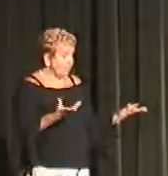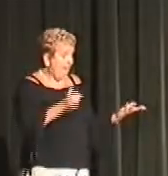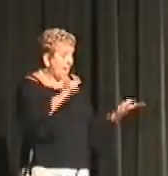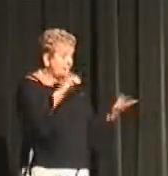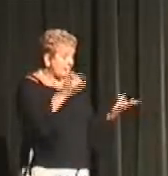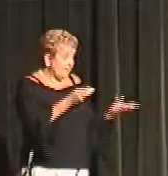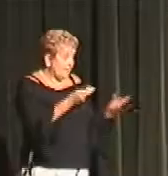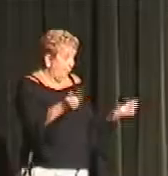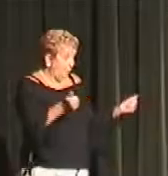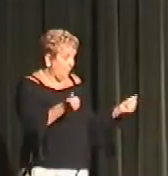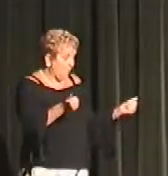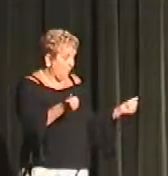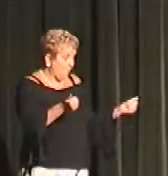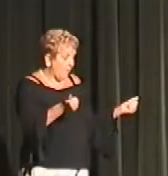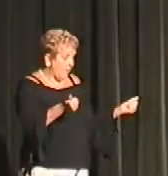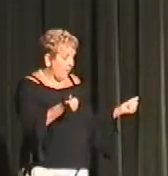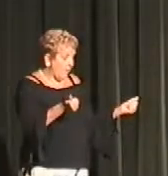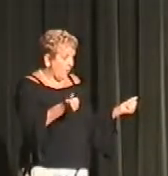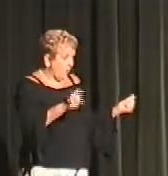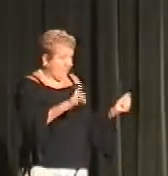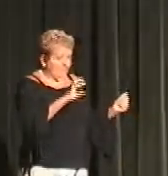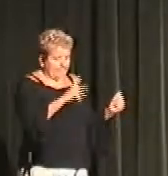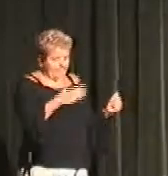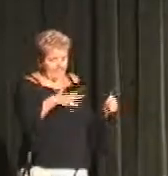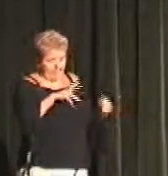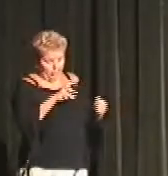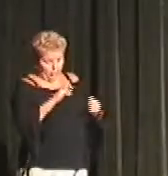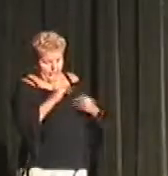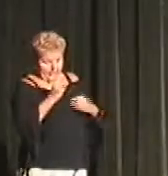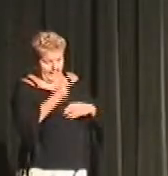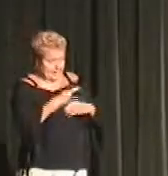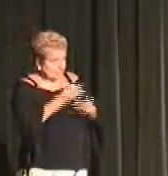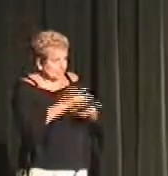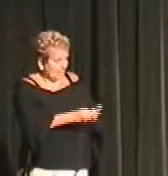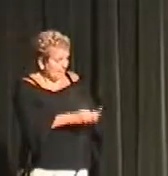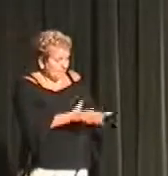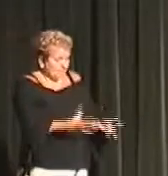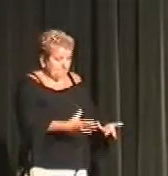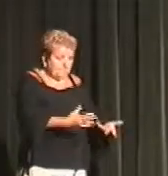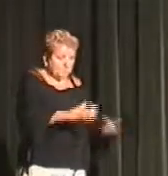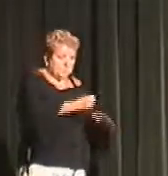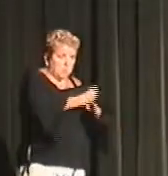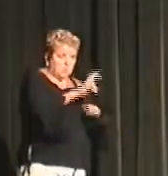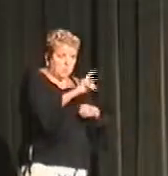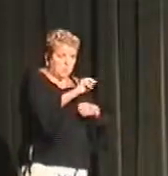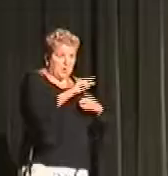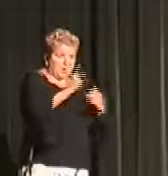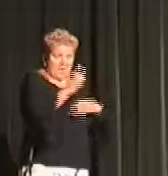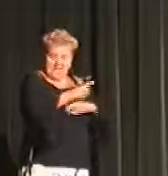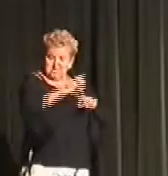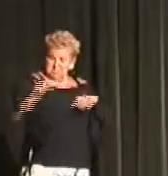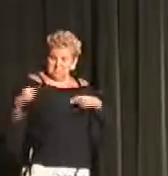away when I took a 30-day shift. You know, it was funny. I was thinking today. I thought this a number of times.